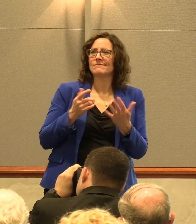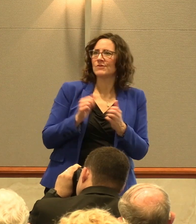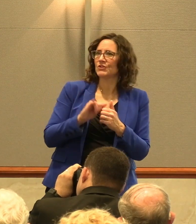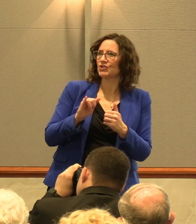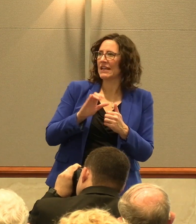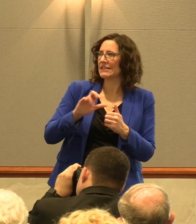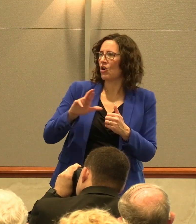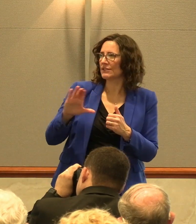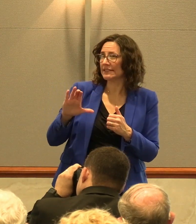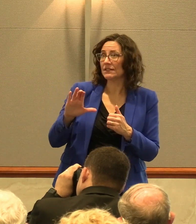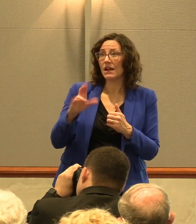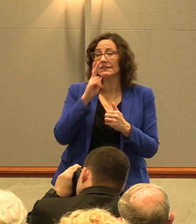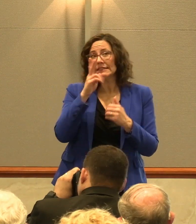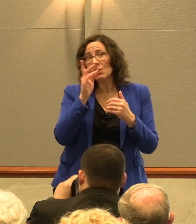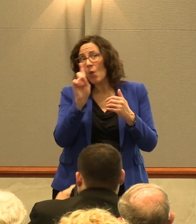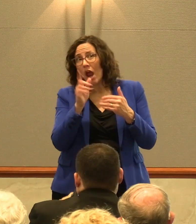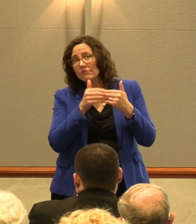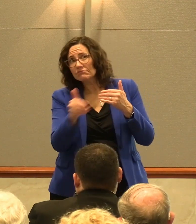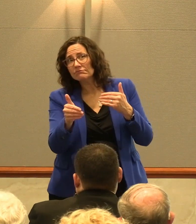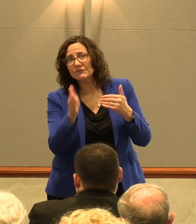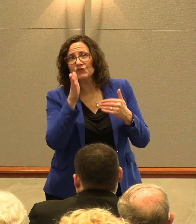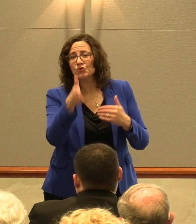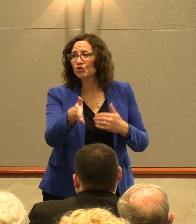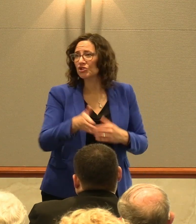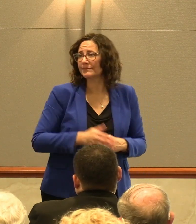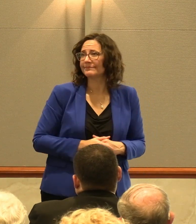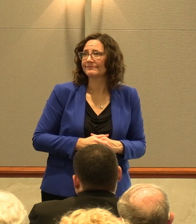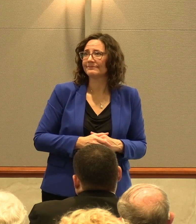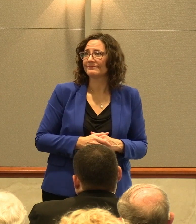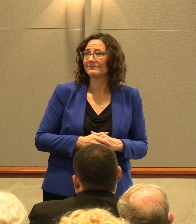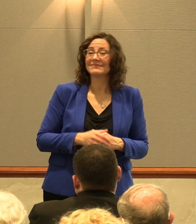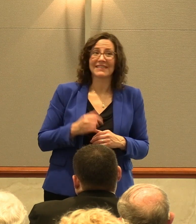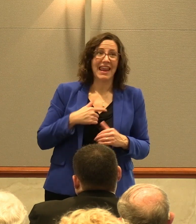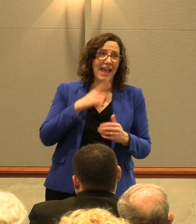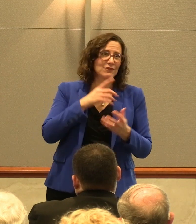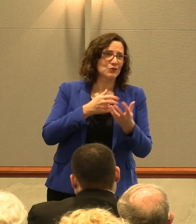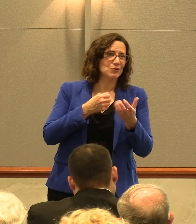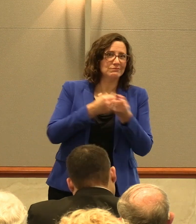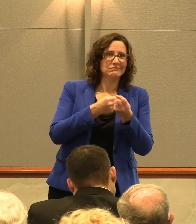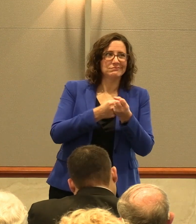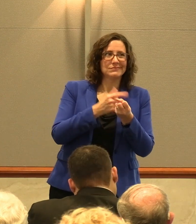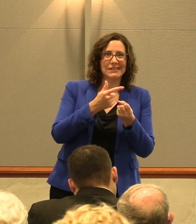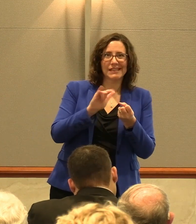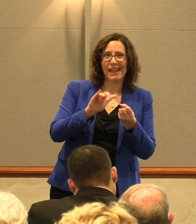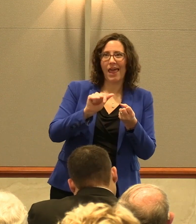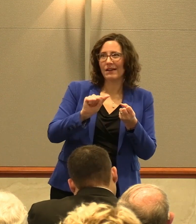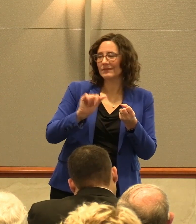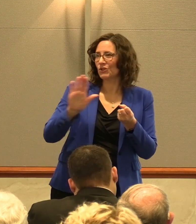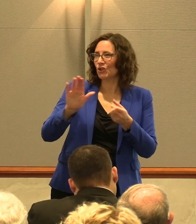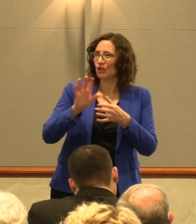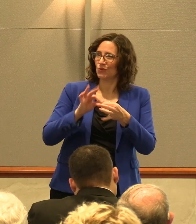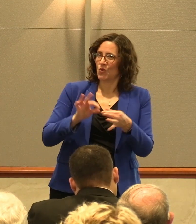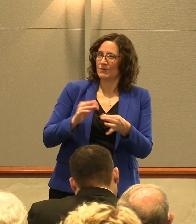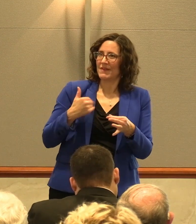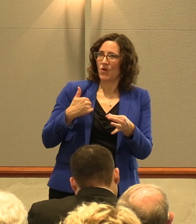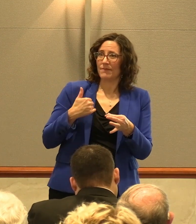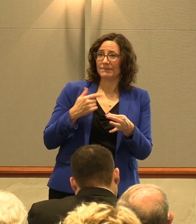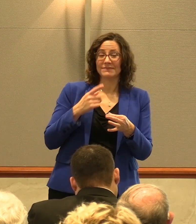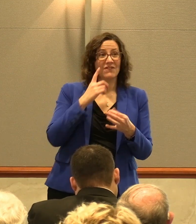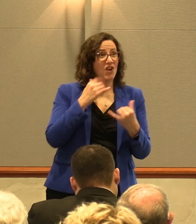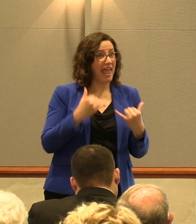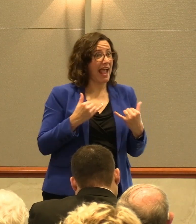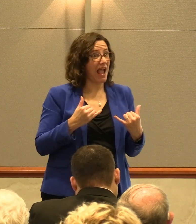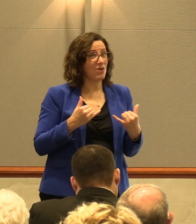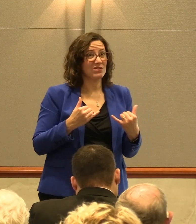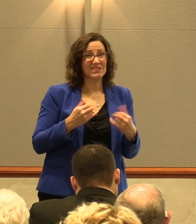and to look to where we're going. And I have to say, echoing Gila's words of a minute ago, for now,